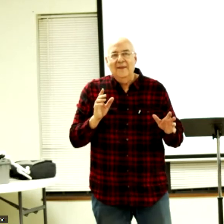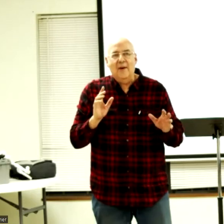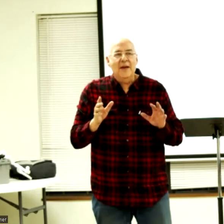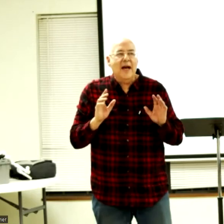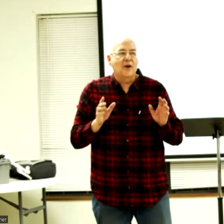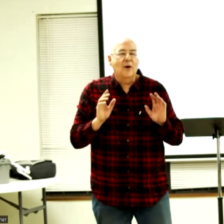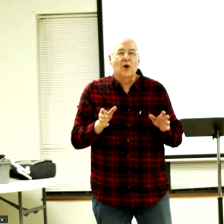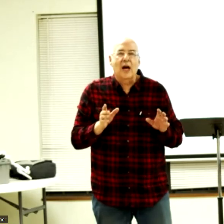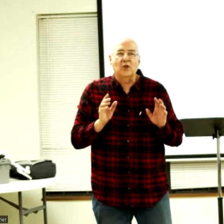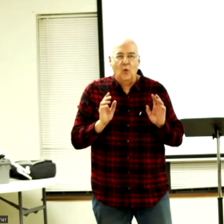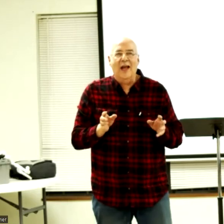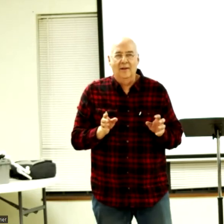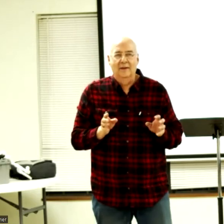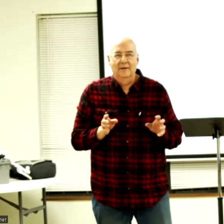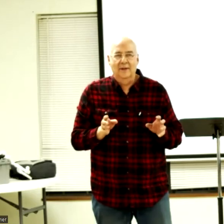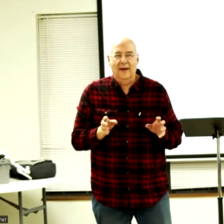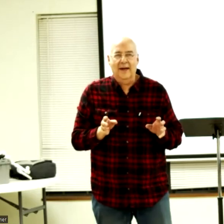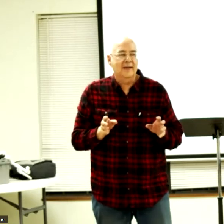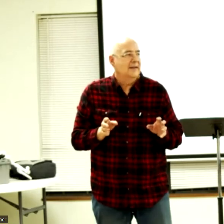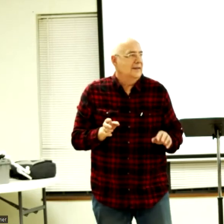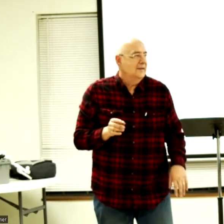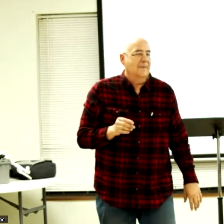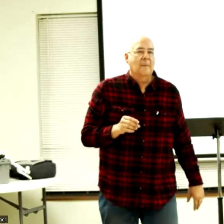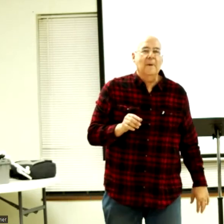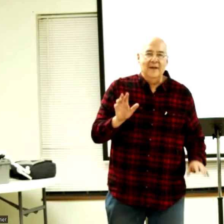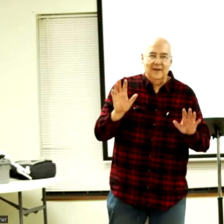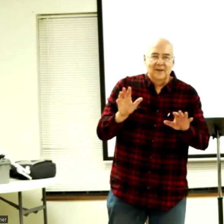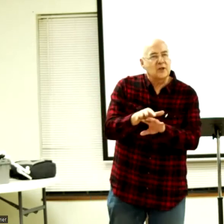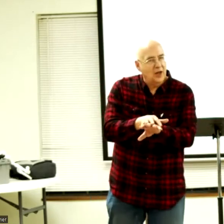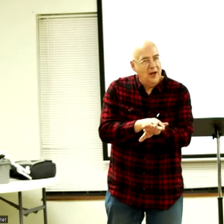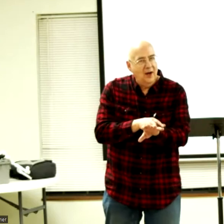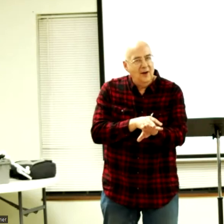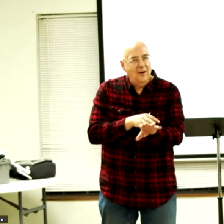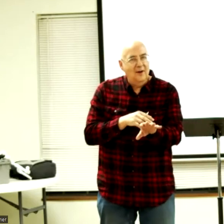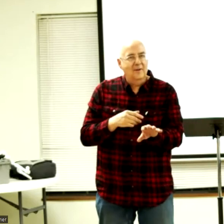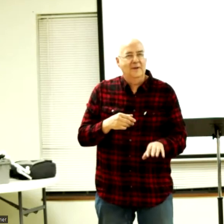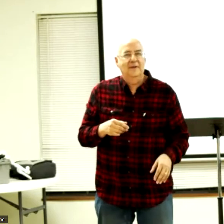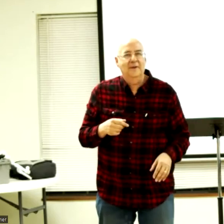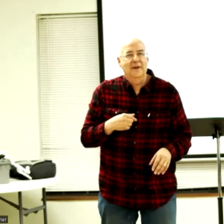that would not go across well, all right? But slow.